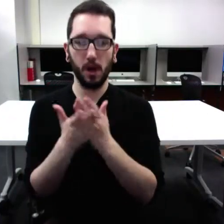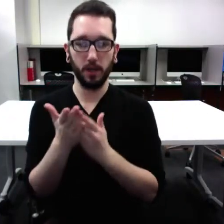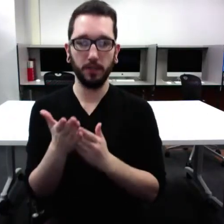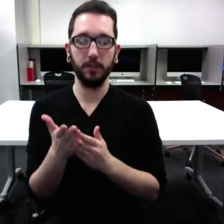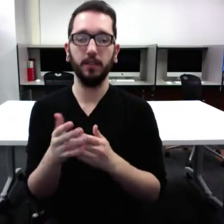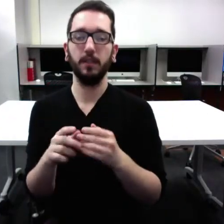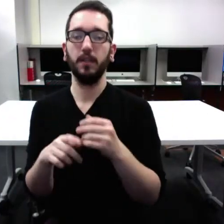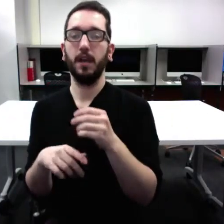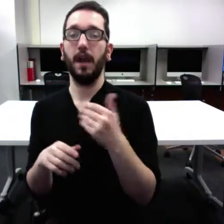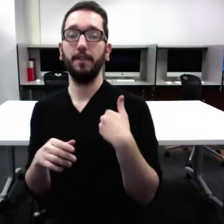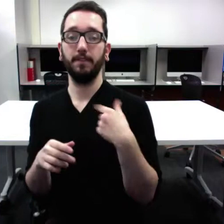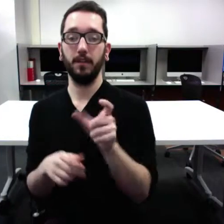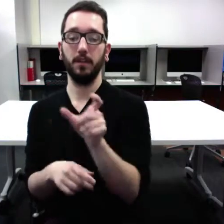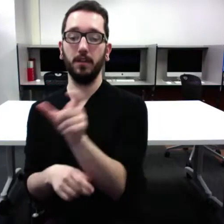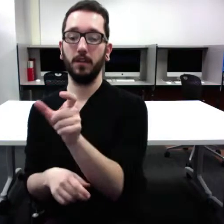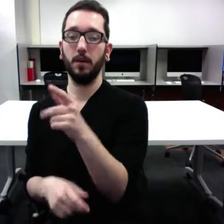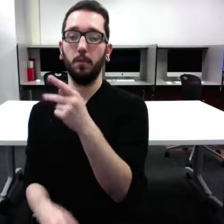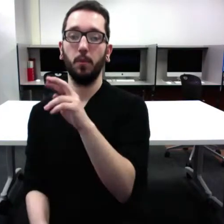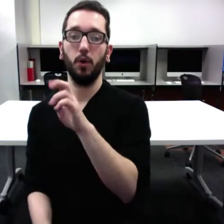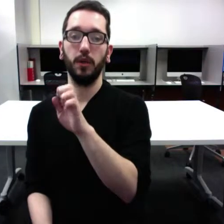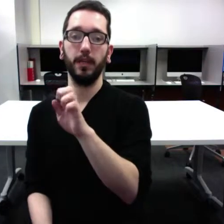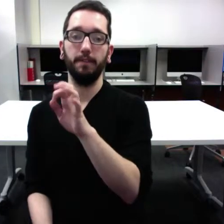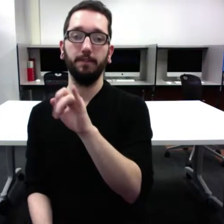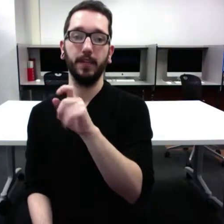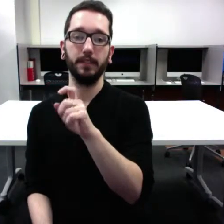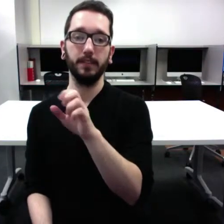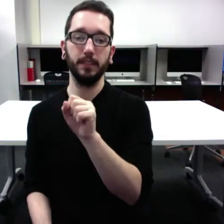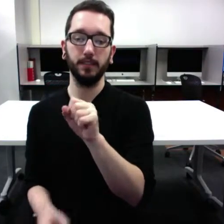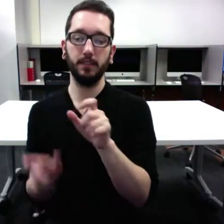prefixes, suffixes, and word roots.